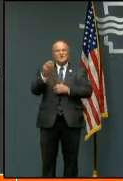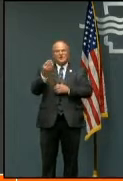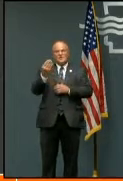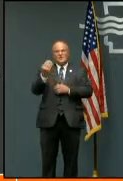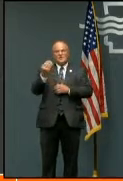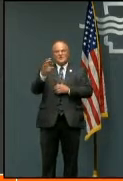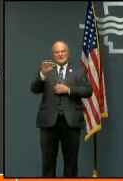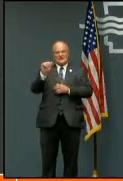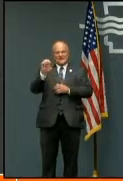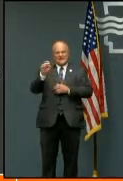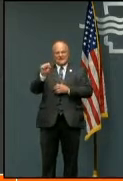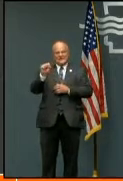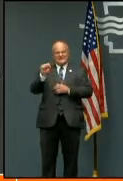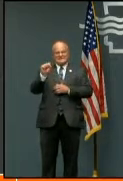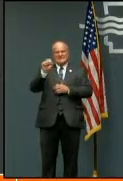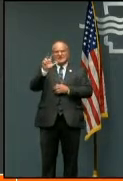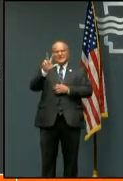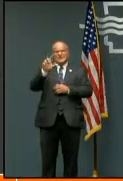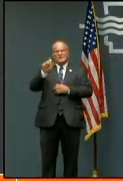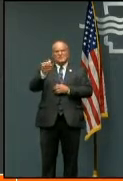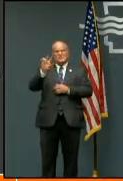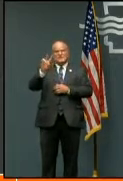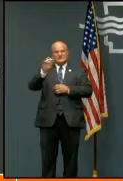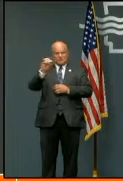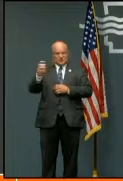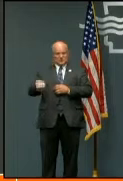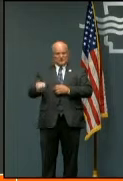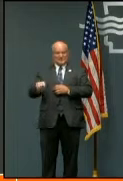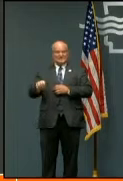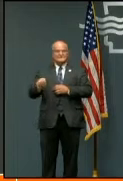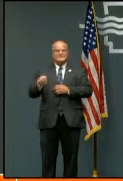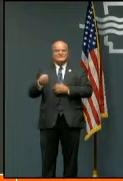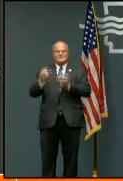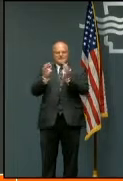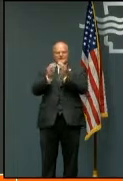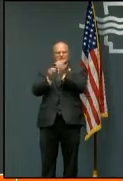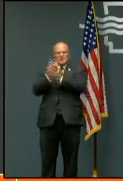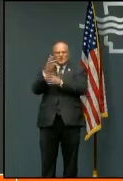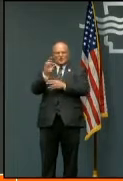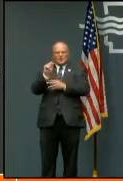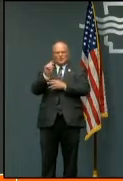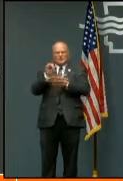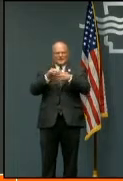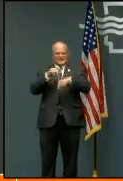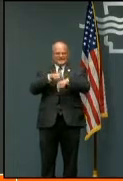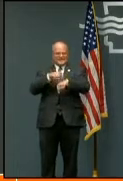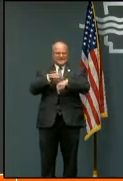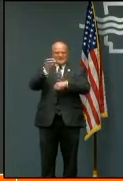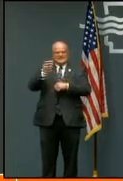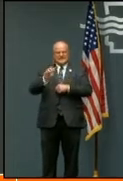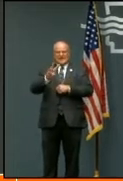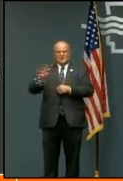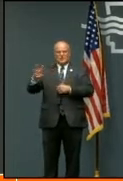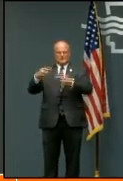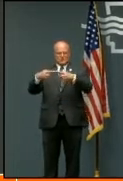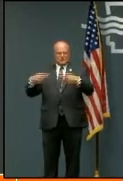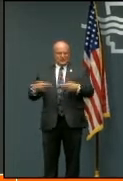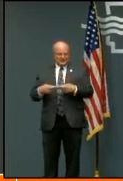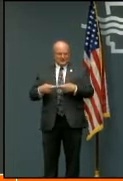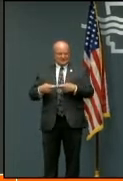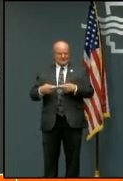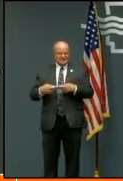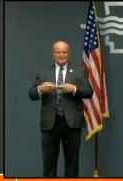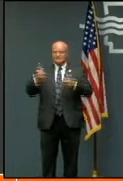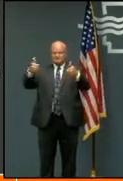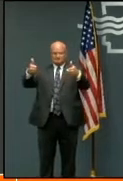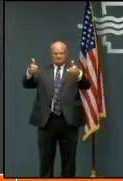14 cases, which is 3.7%, which is one of the smaller growth rates in that Southwest region. So